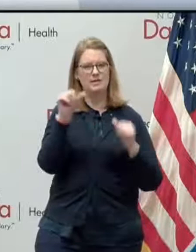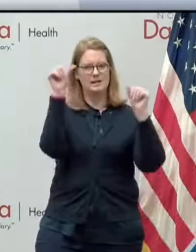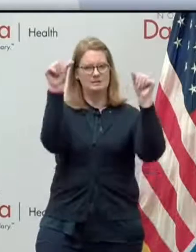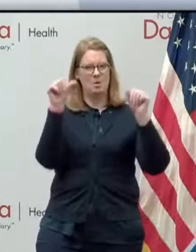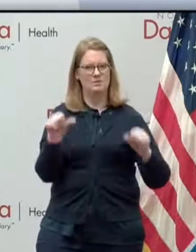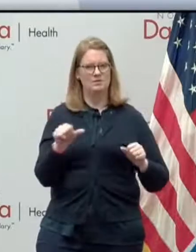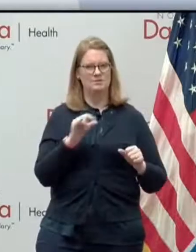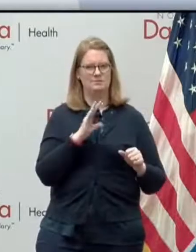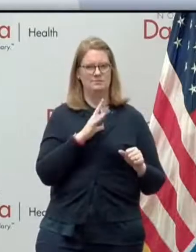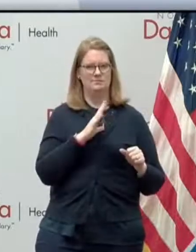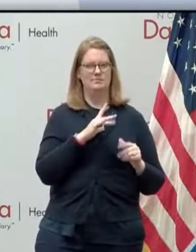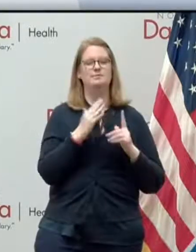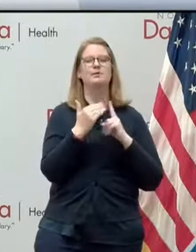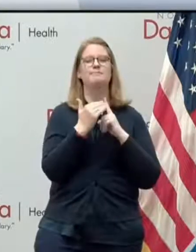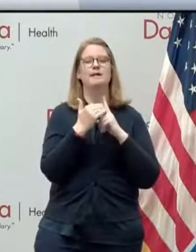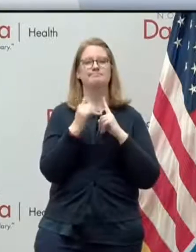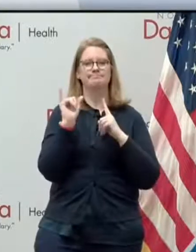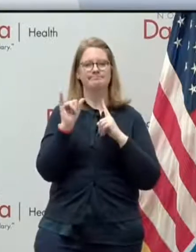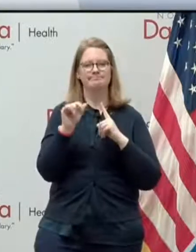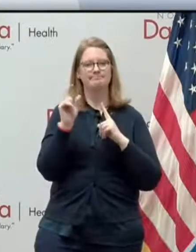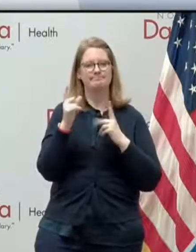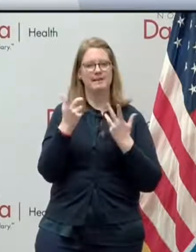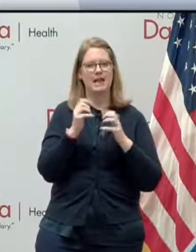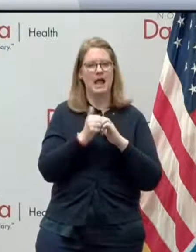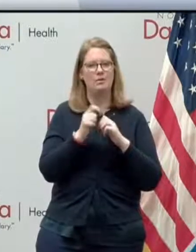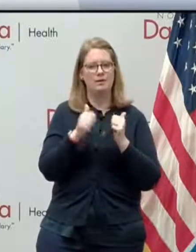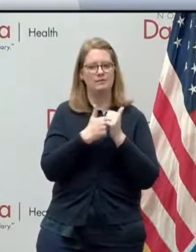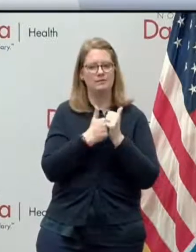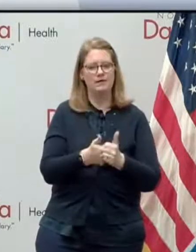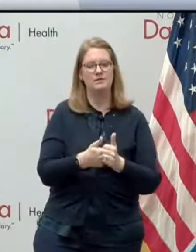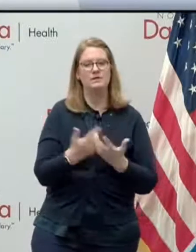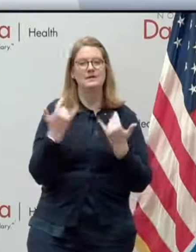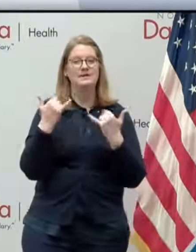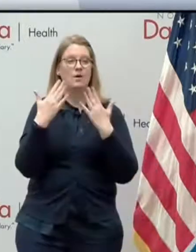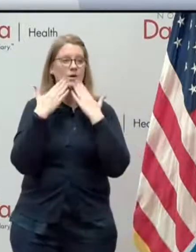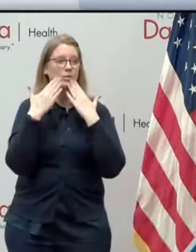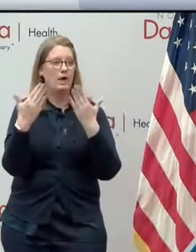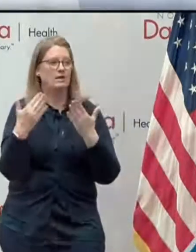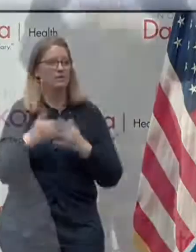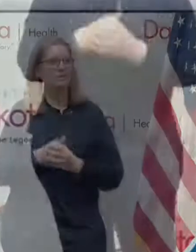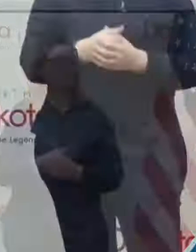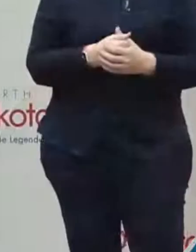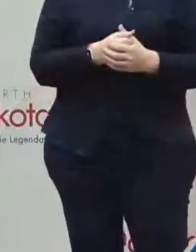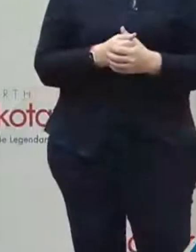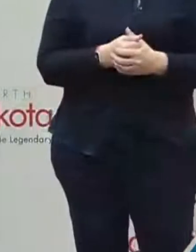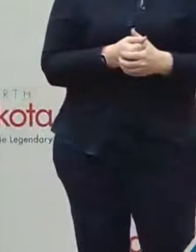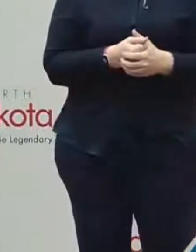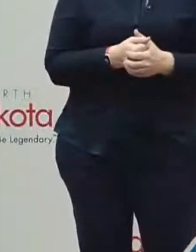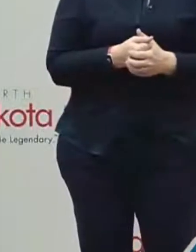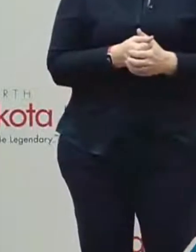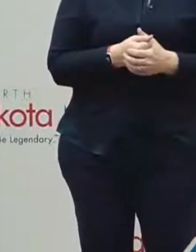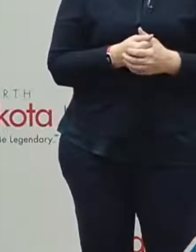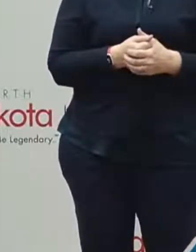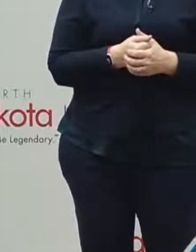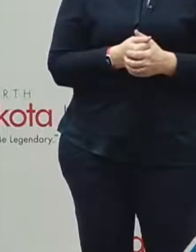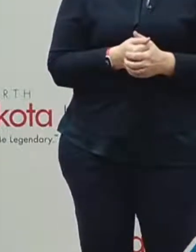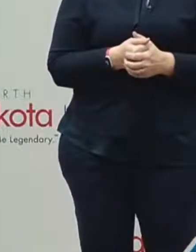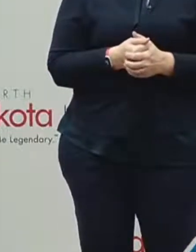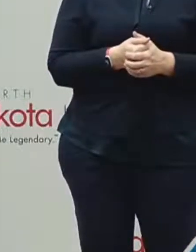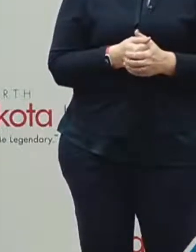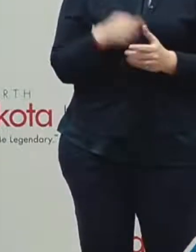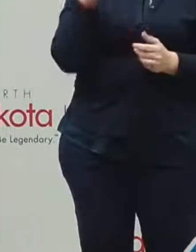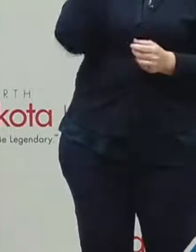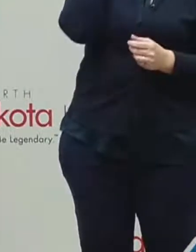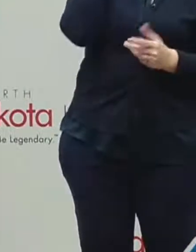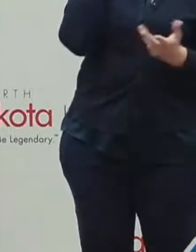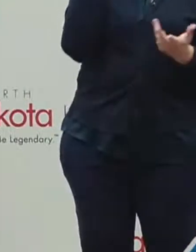to help remind us what we need to do. In gratitude, I want to share my gratitude. We've singled out lots of